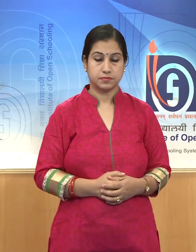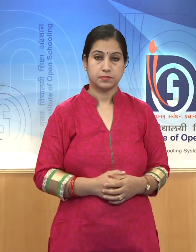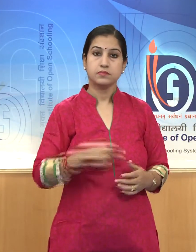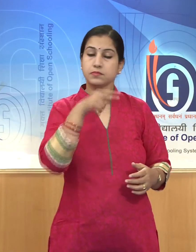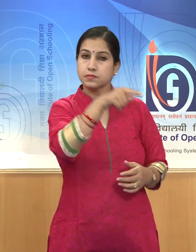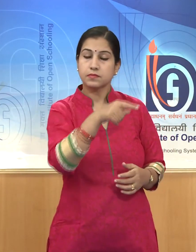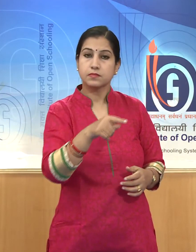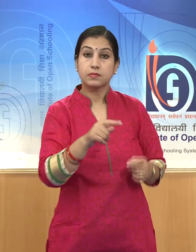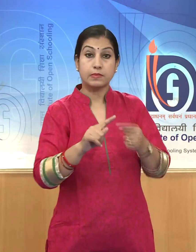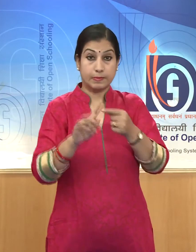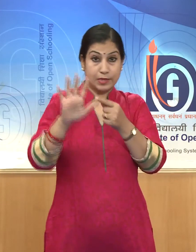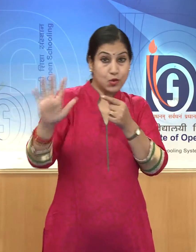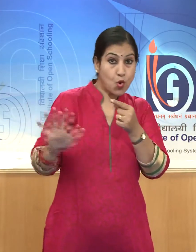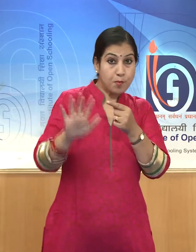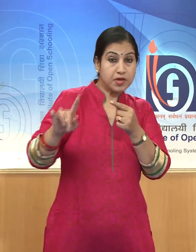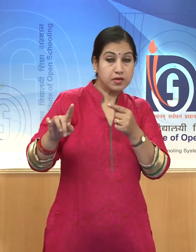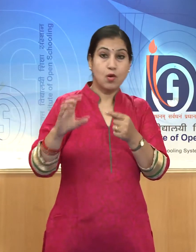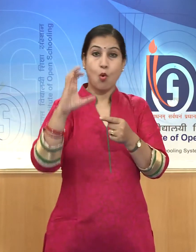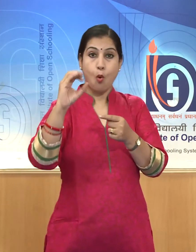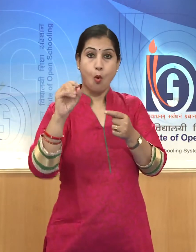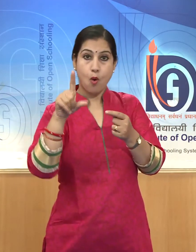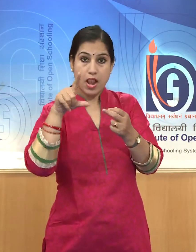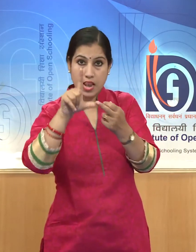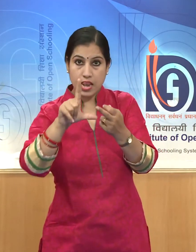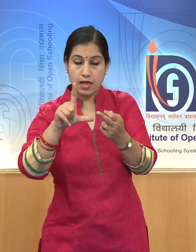by European oil painting.